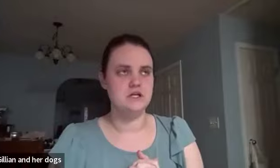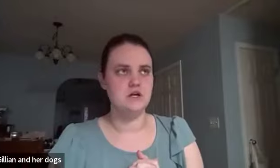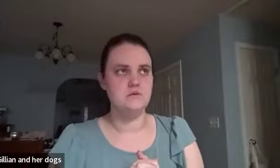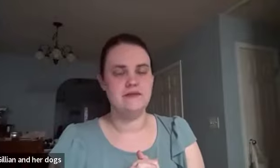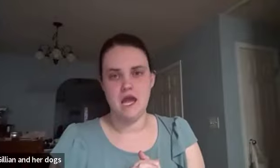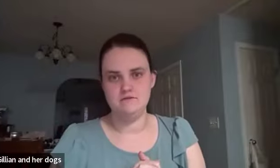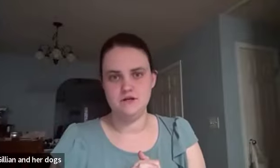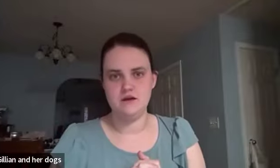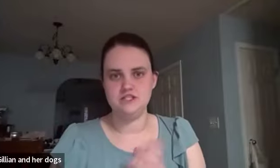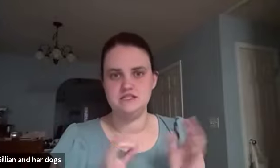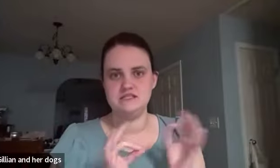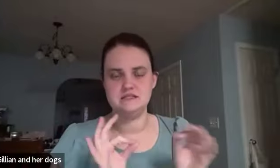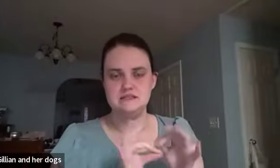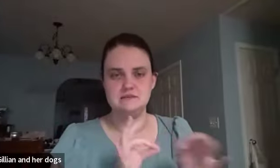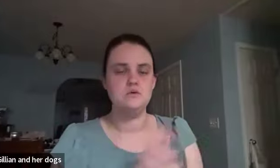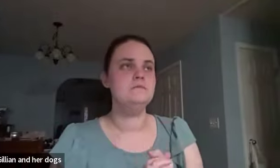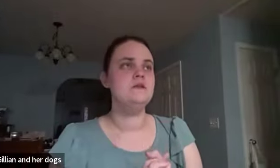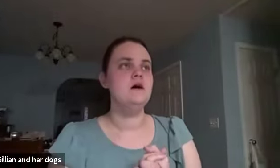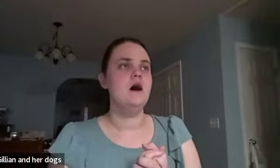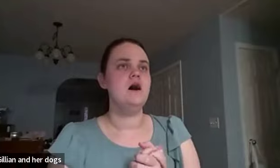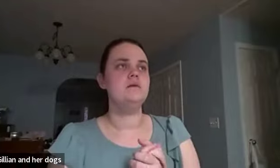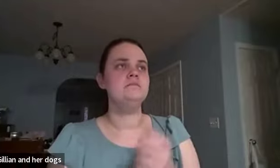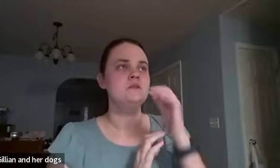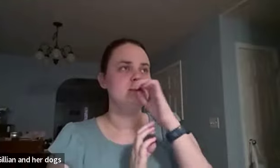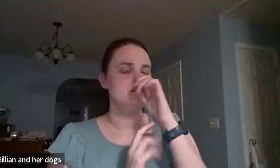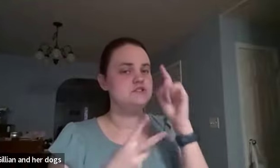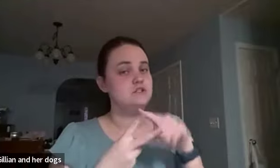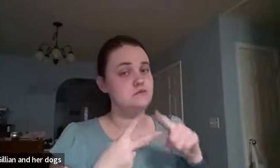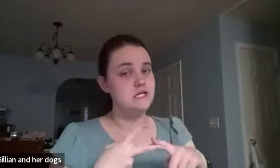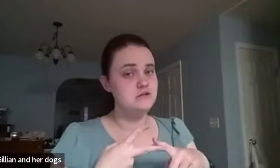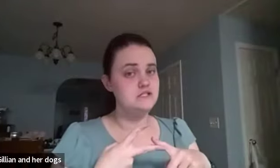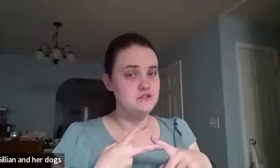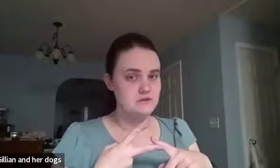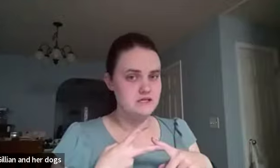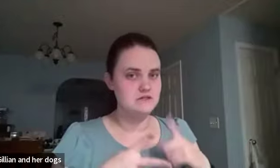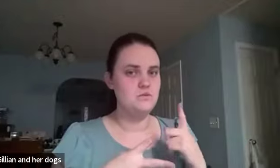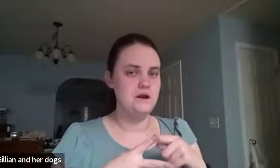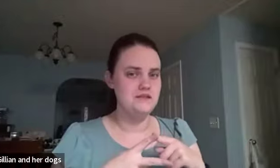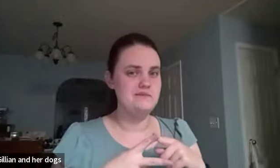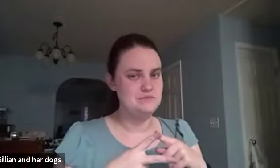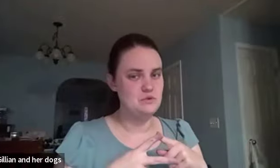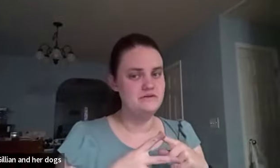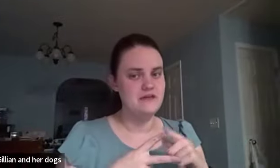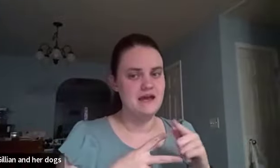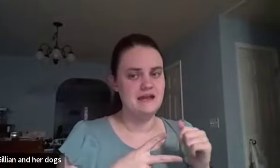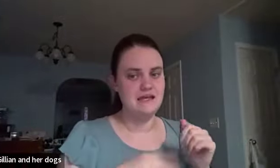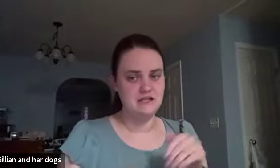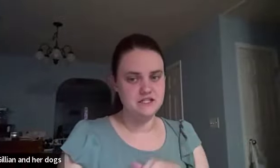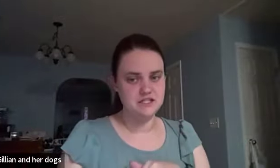gonna go with cat for now, just since that's a simple one. There are two ways you can do this. One of them is more of that